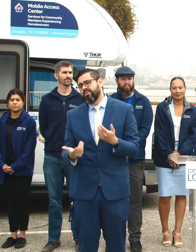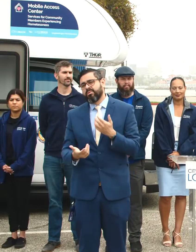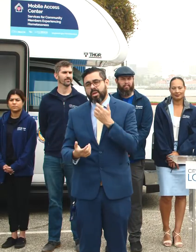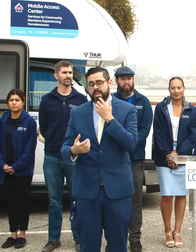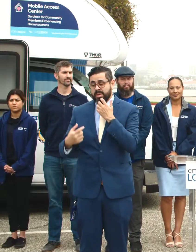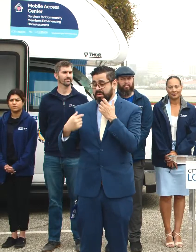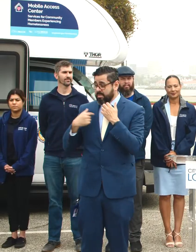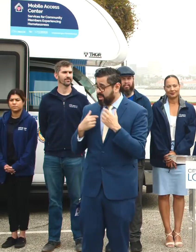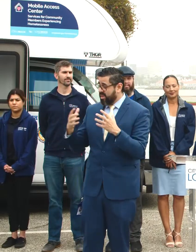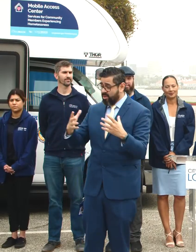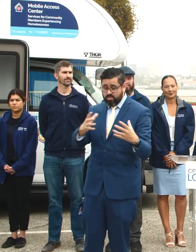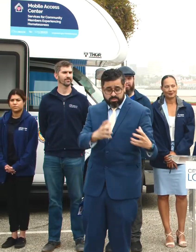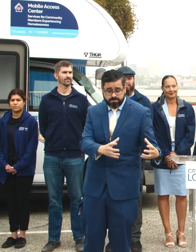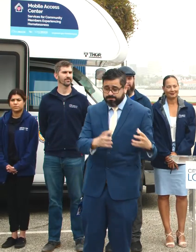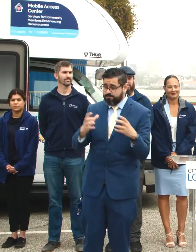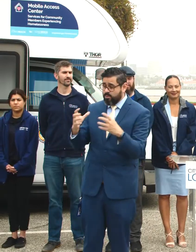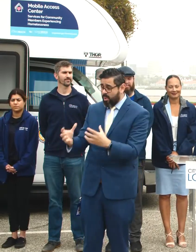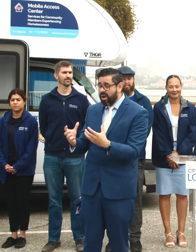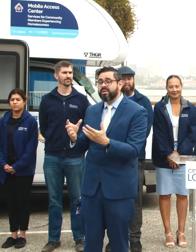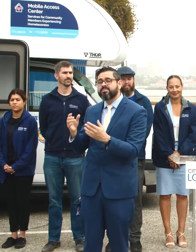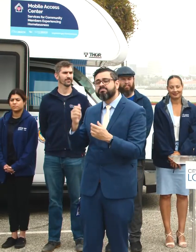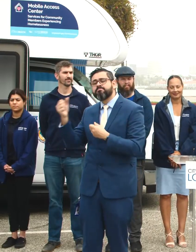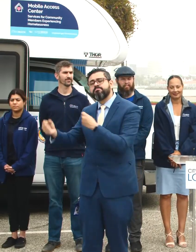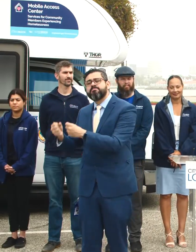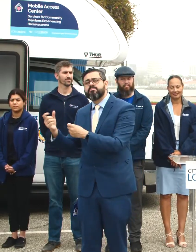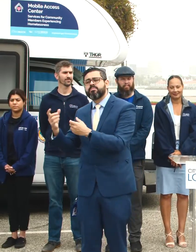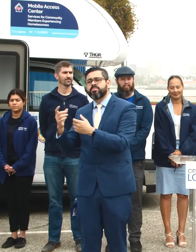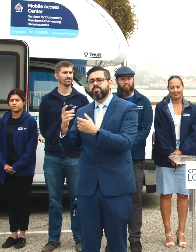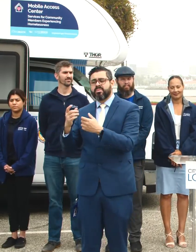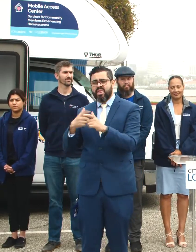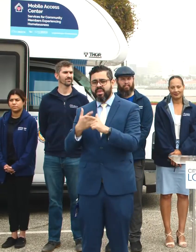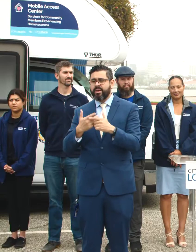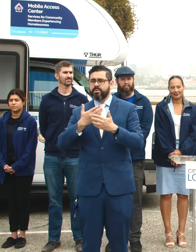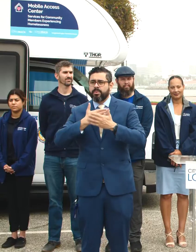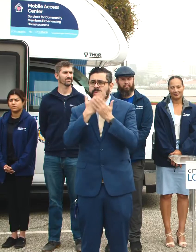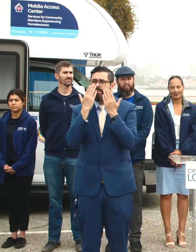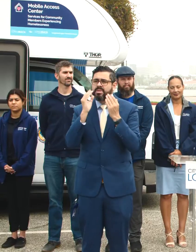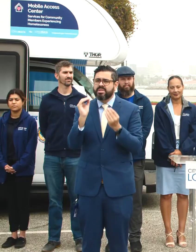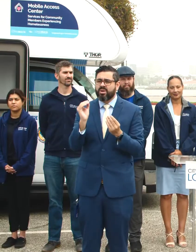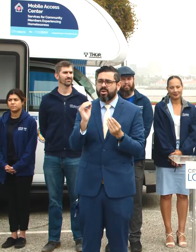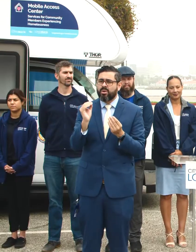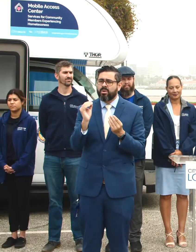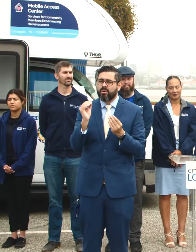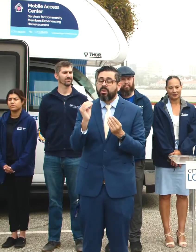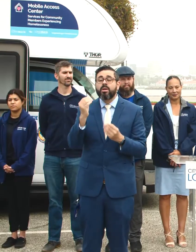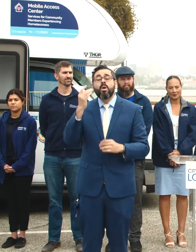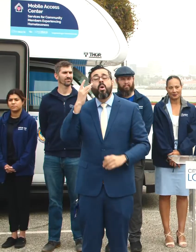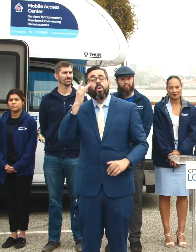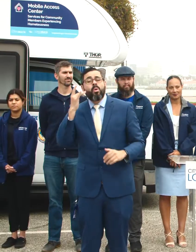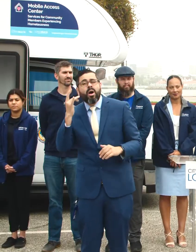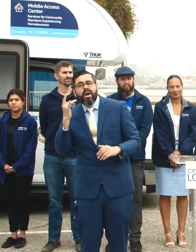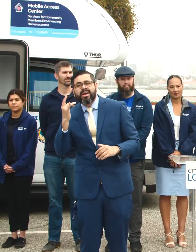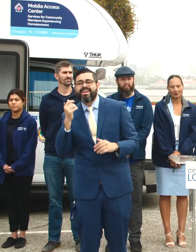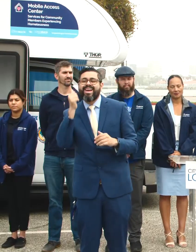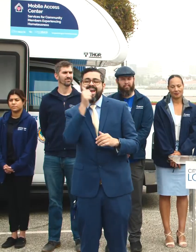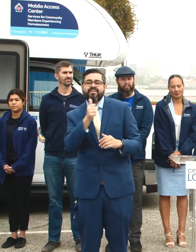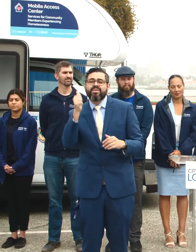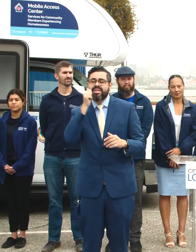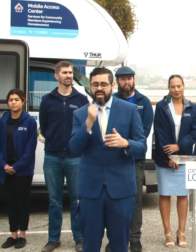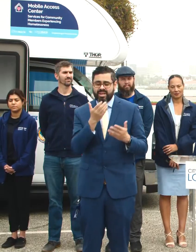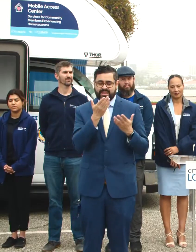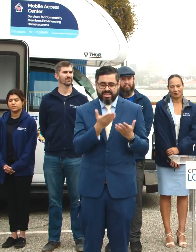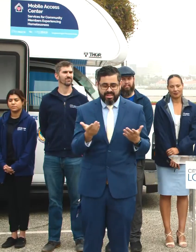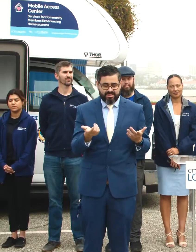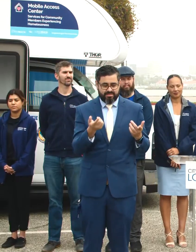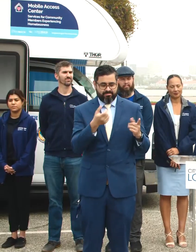wouldn't mean that we were at zero, because people experiencing homelessness fall into homelessness every day.